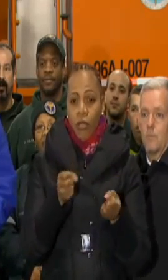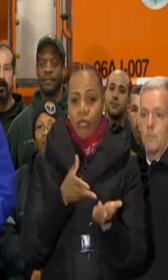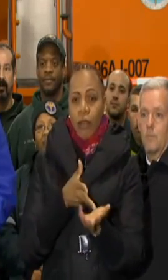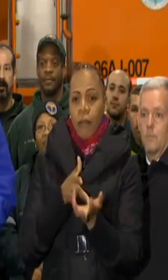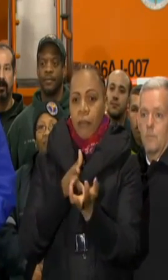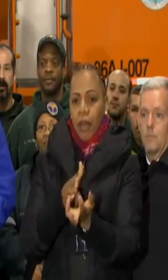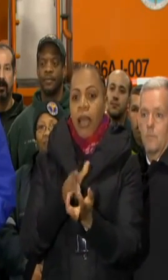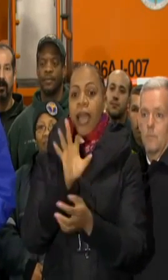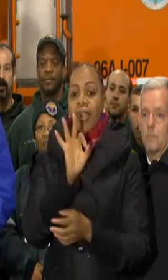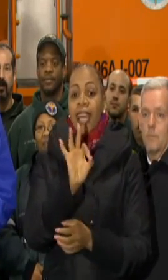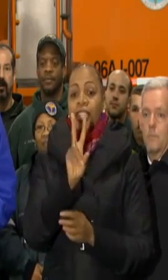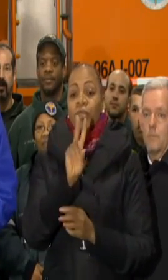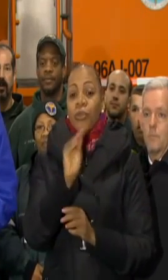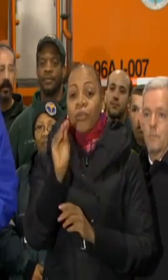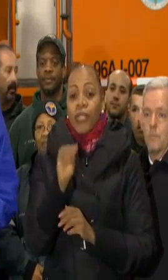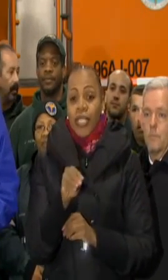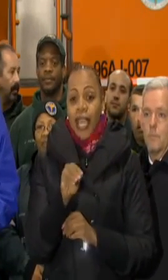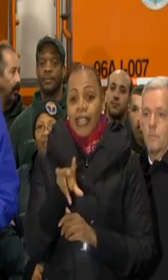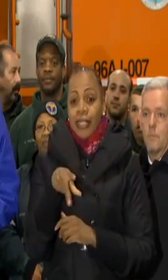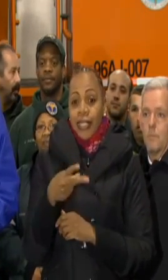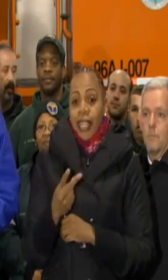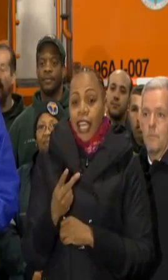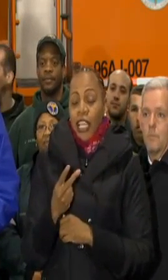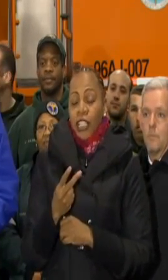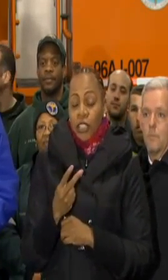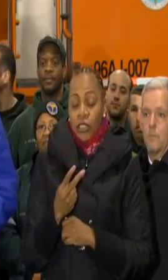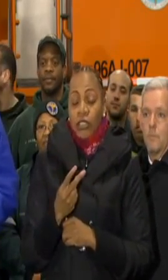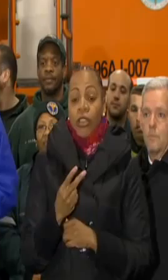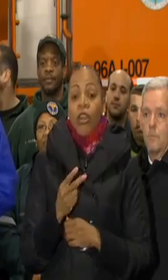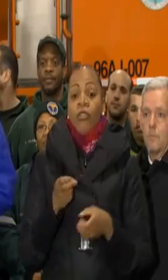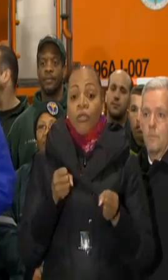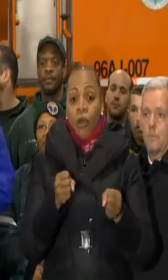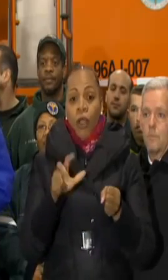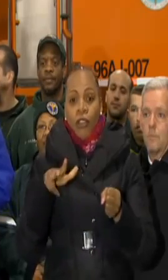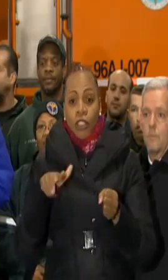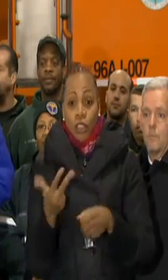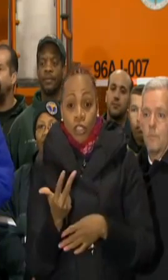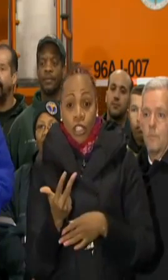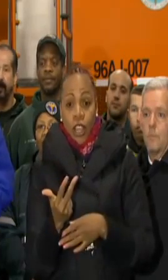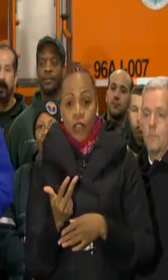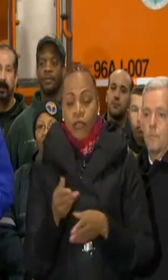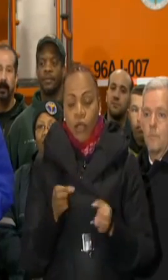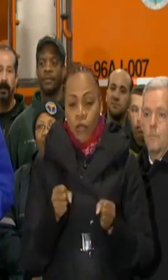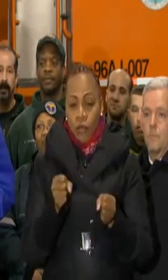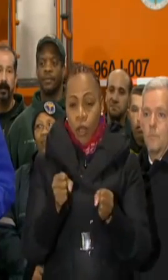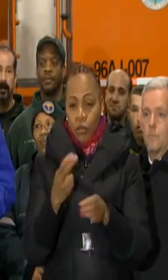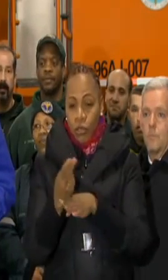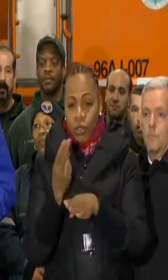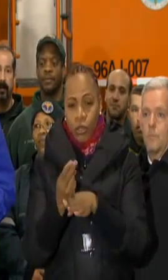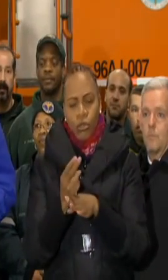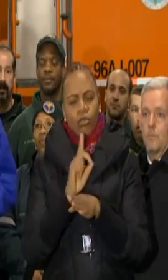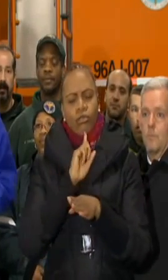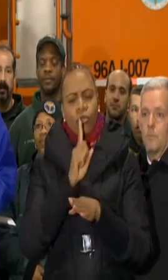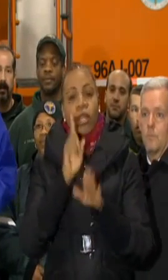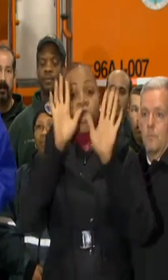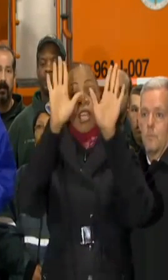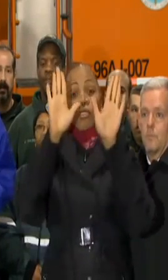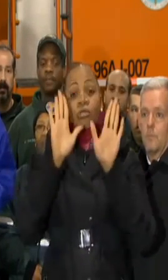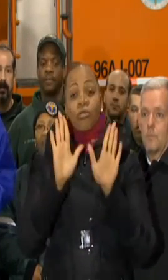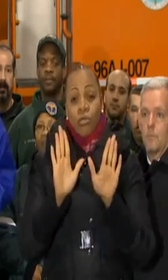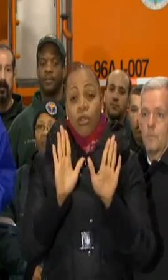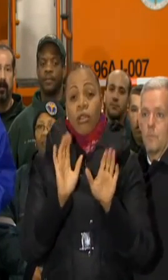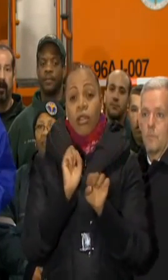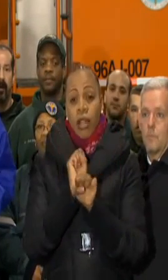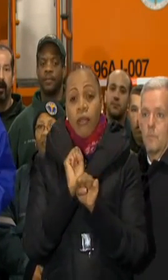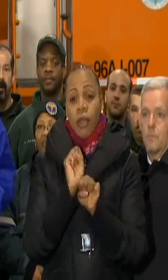of secondary roads, 93% of tertiary roads. So that's an extraordinary level of performance under tough